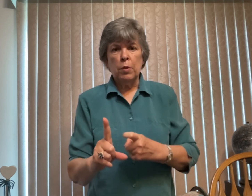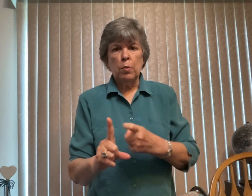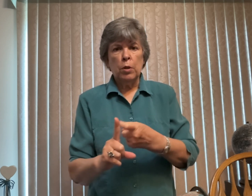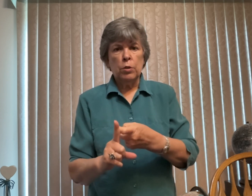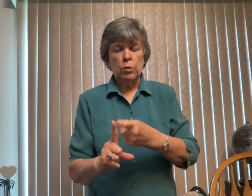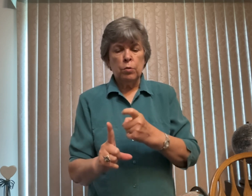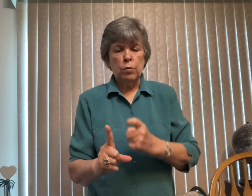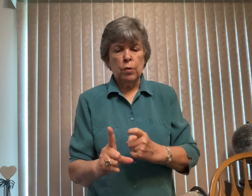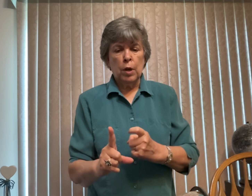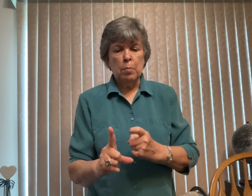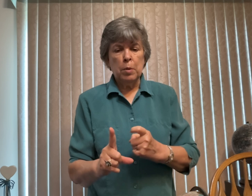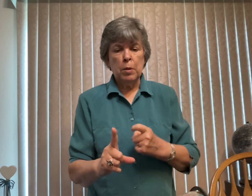want to. From